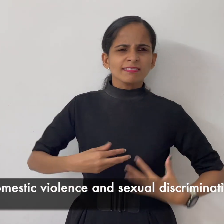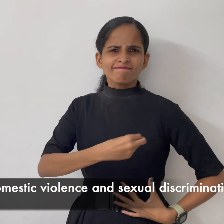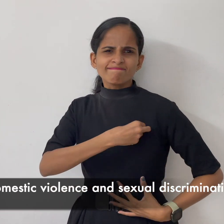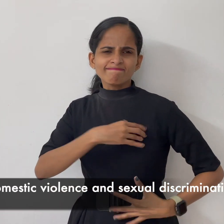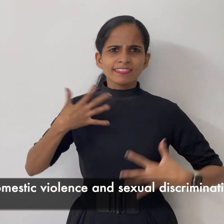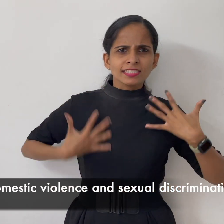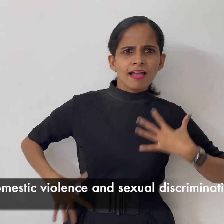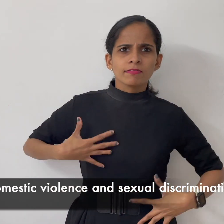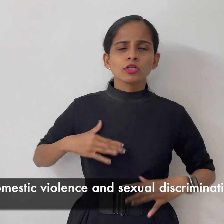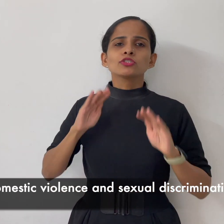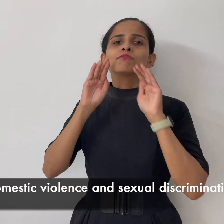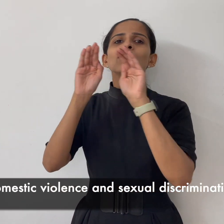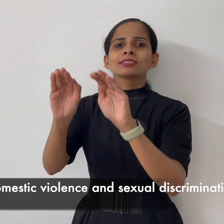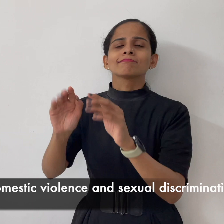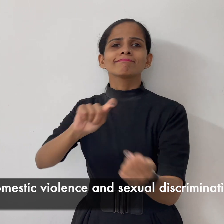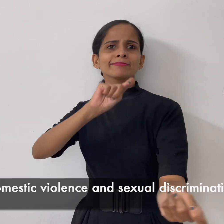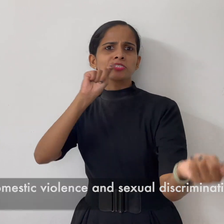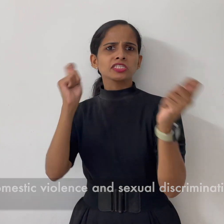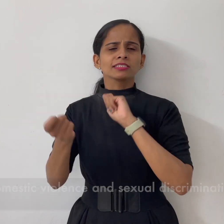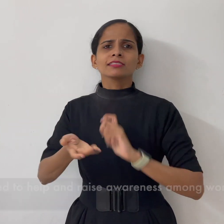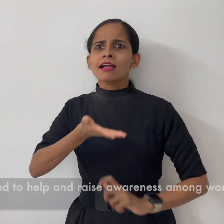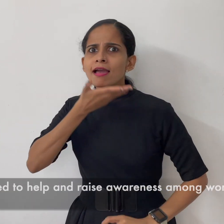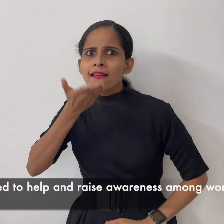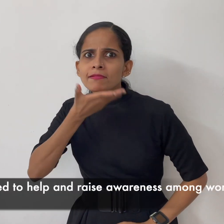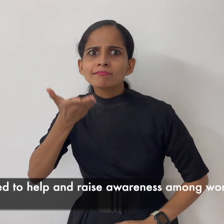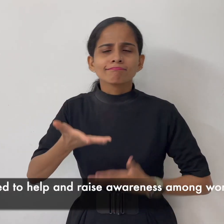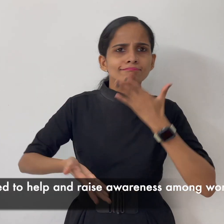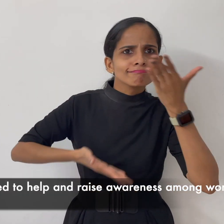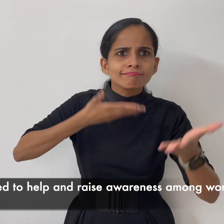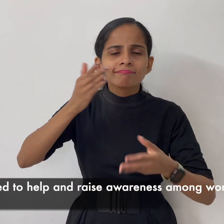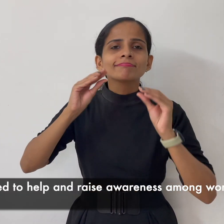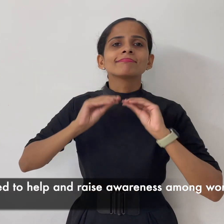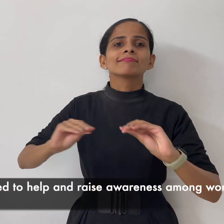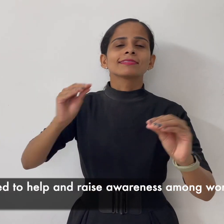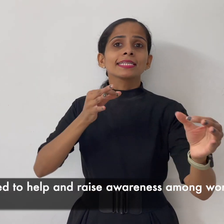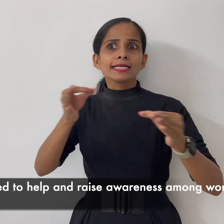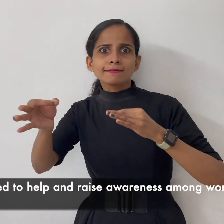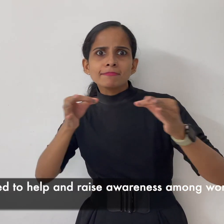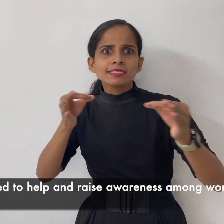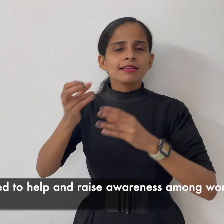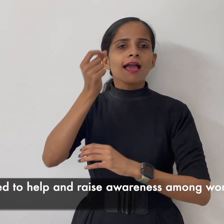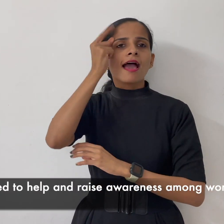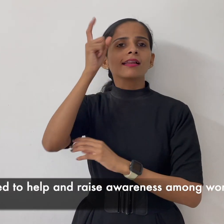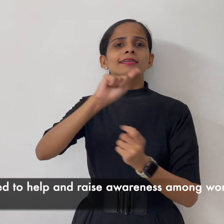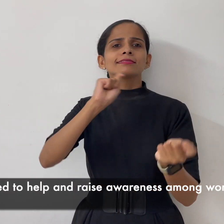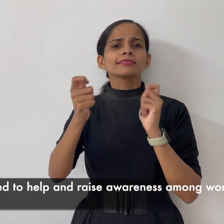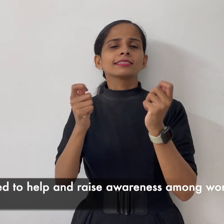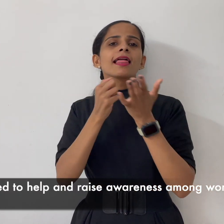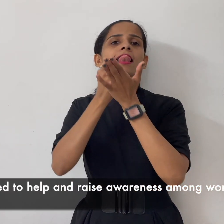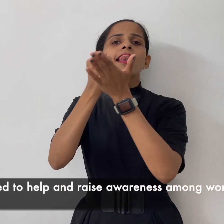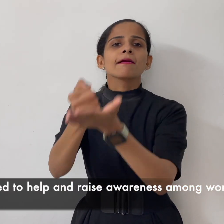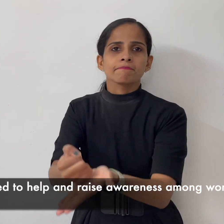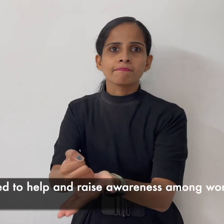and sexual discrimination. Seminars are conducted to help and raise awareness among women.